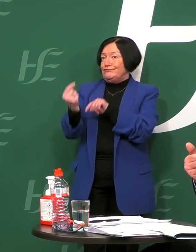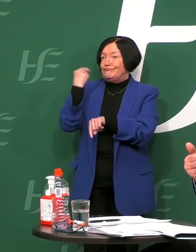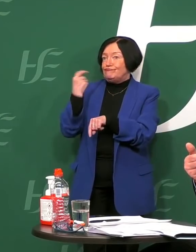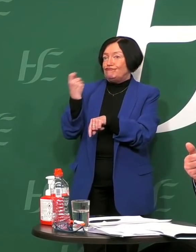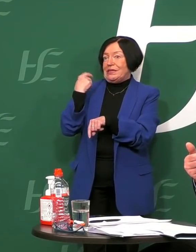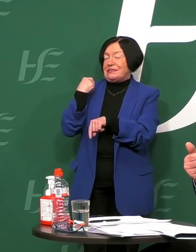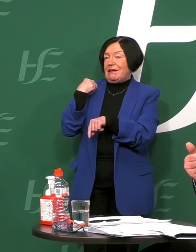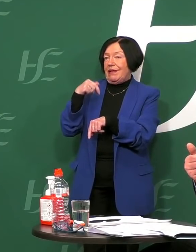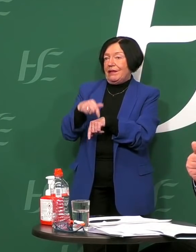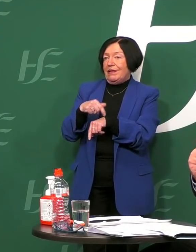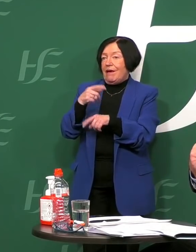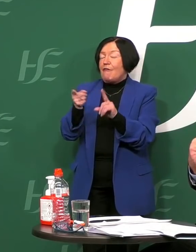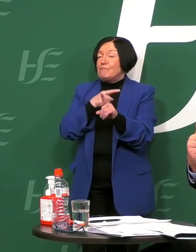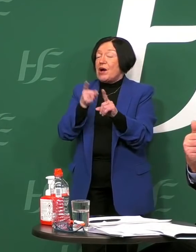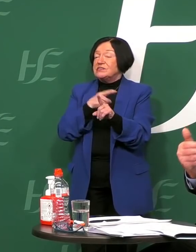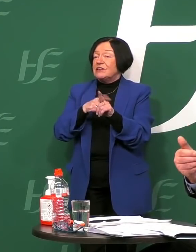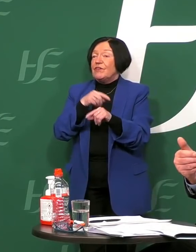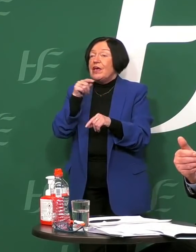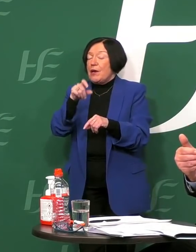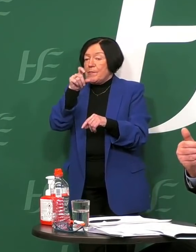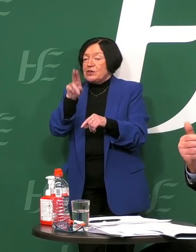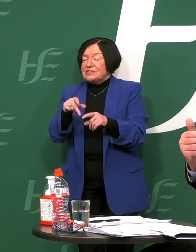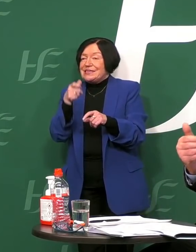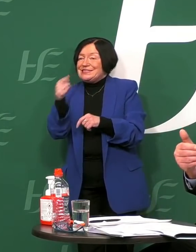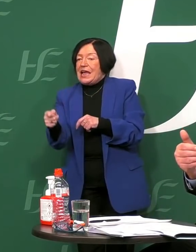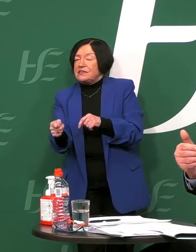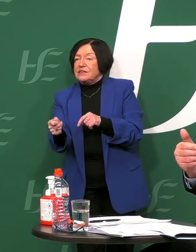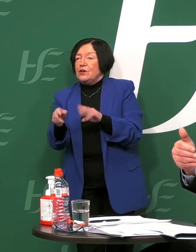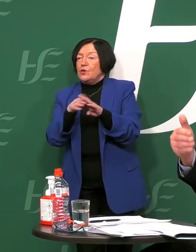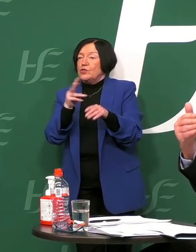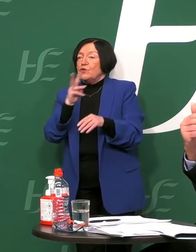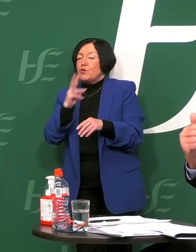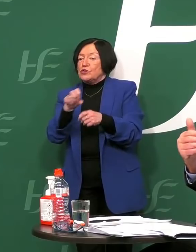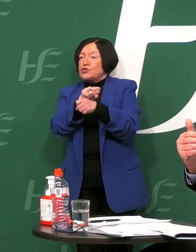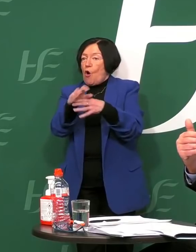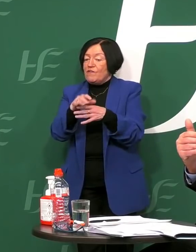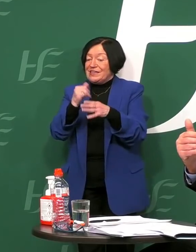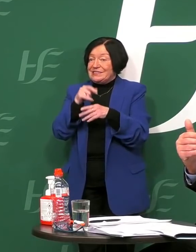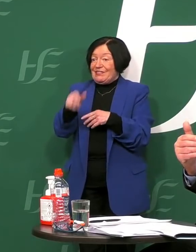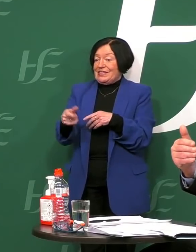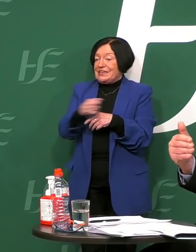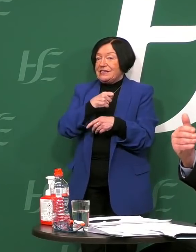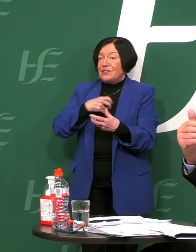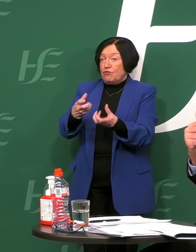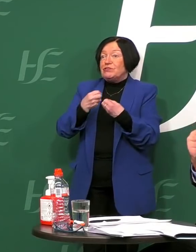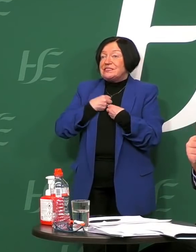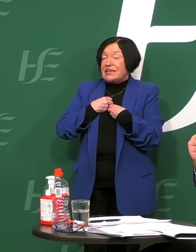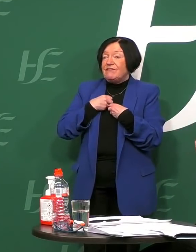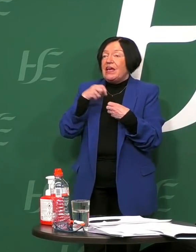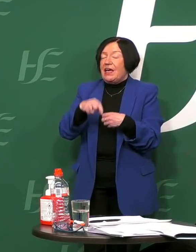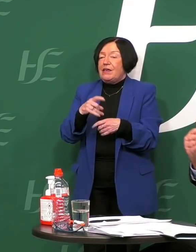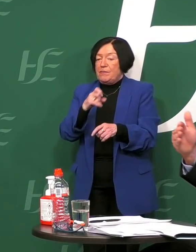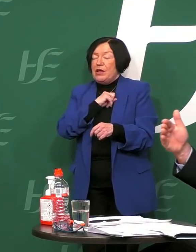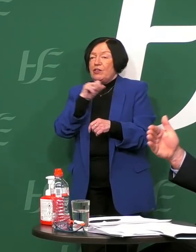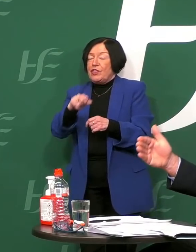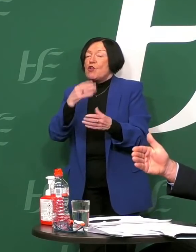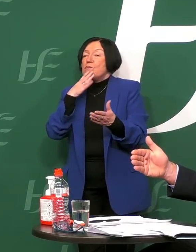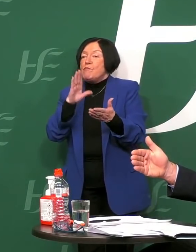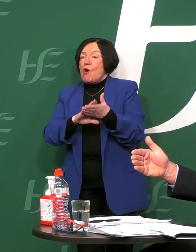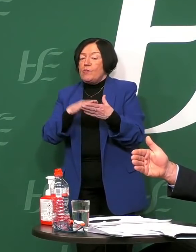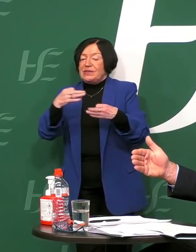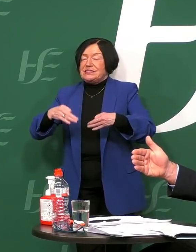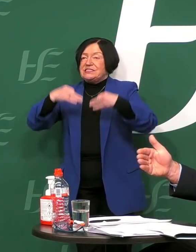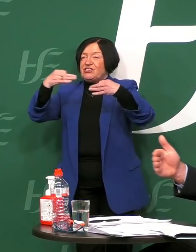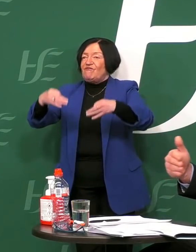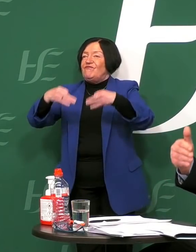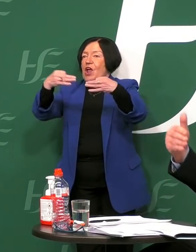in terms of COVID positive cases, a person can text back with the word COVID. It's in the text that they receive, and that will ensure then that their appointment is